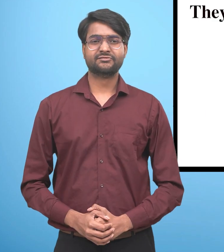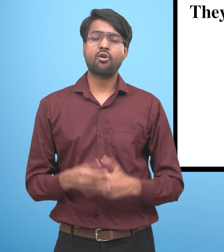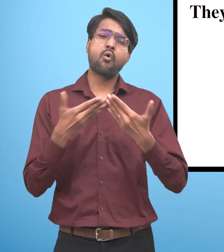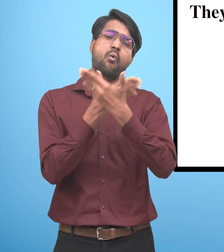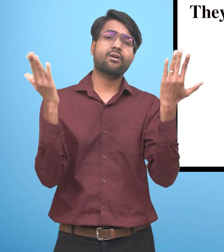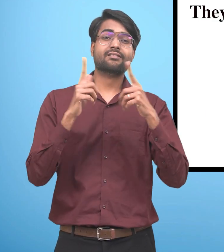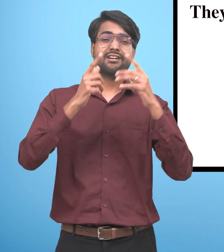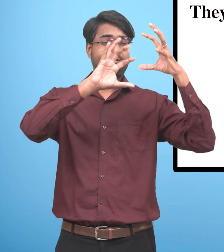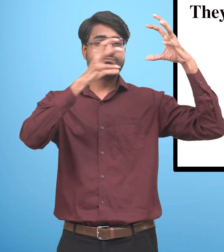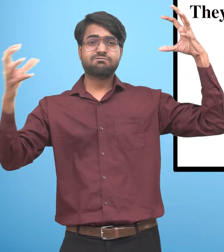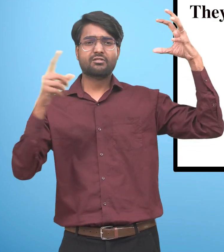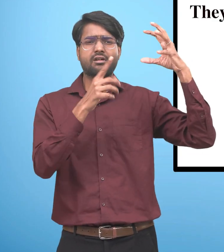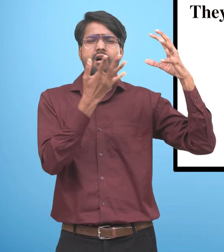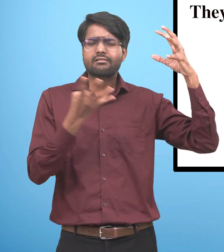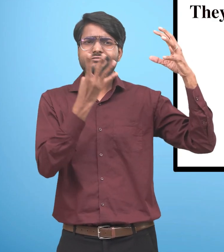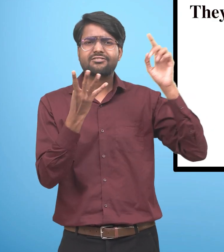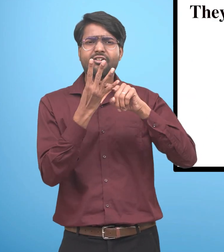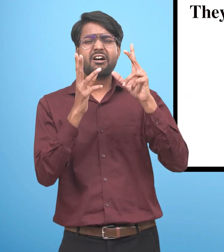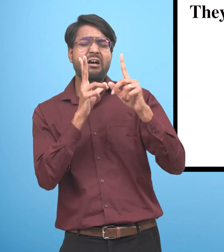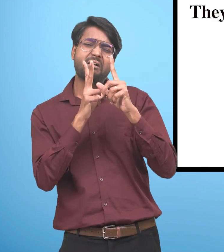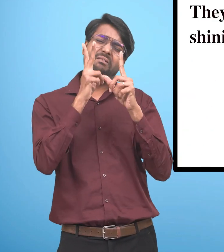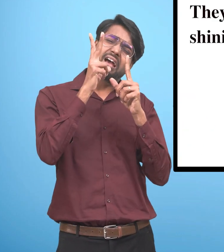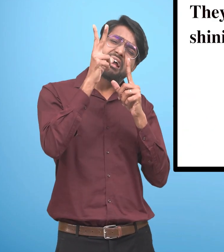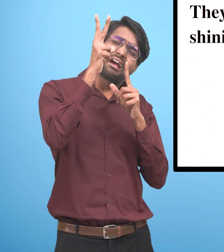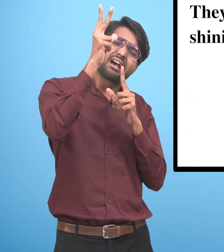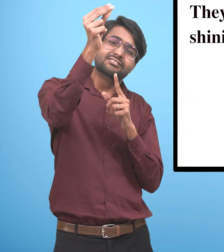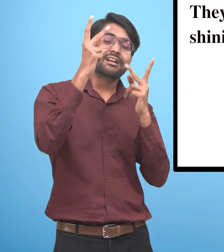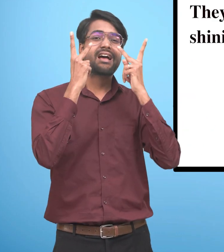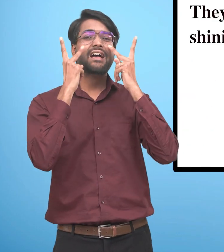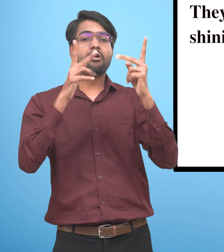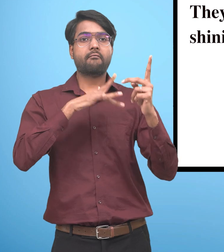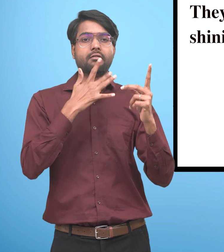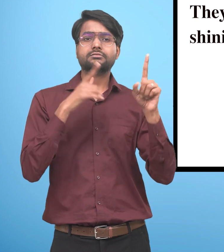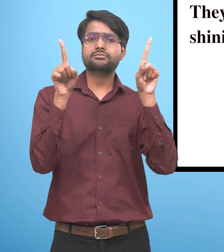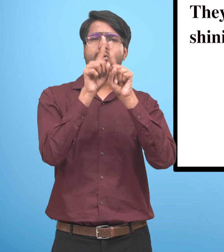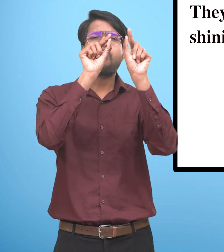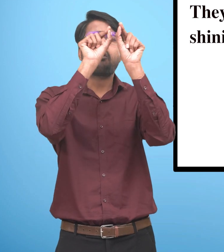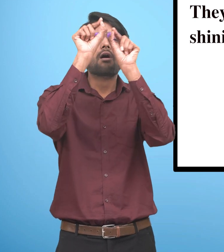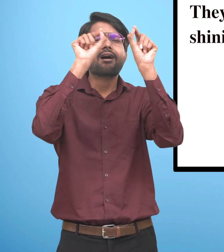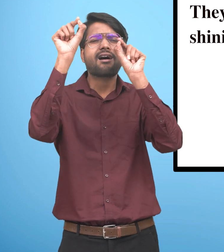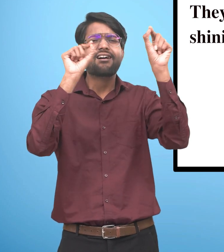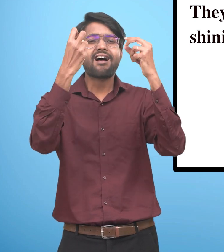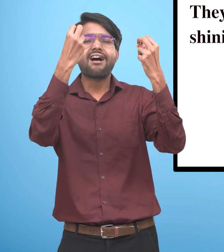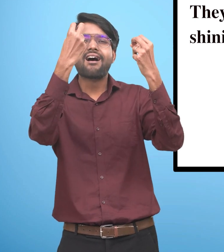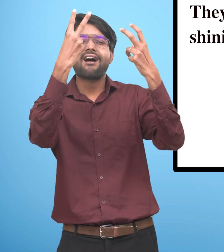They are so far away that they look like shining dots, just like stars.